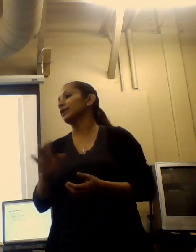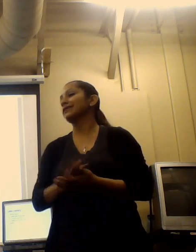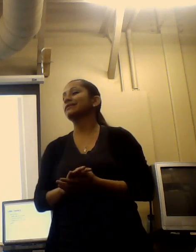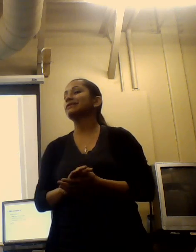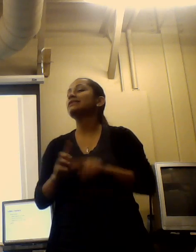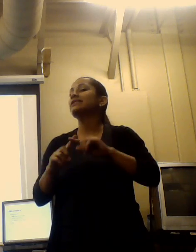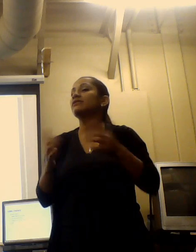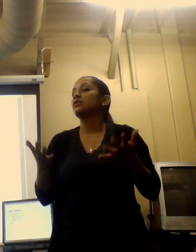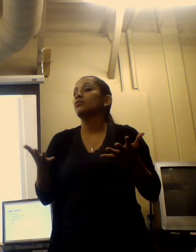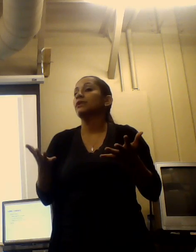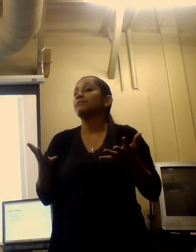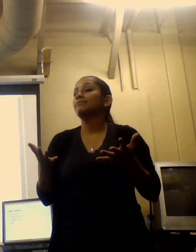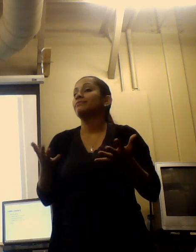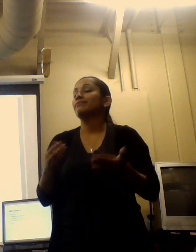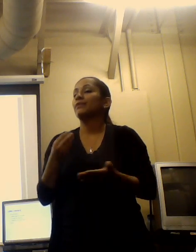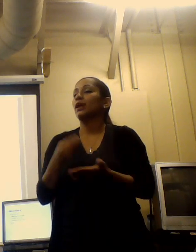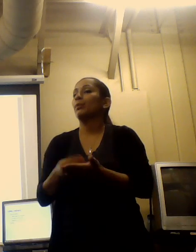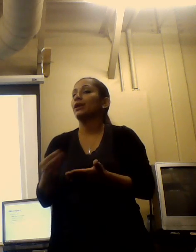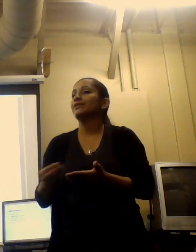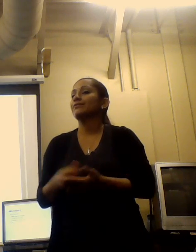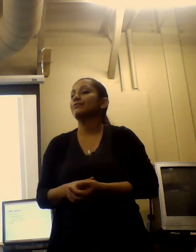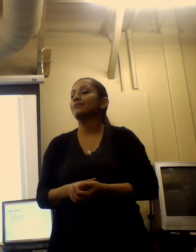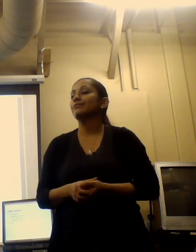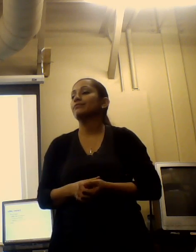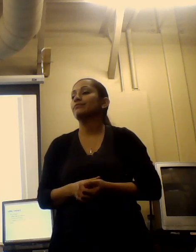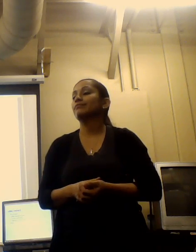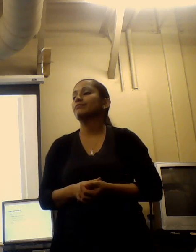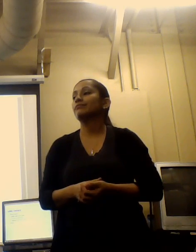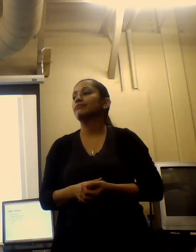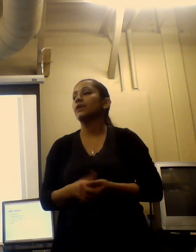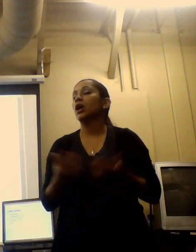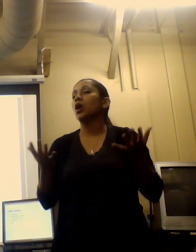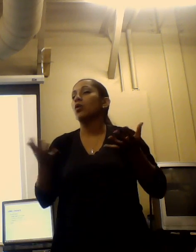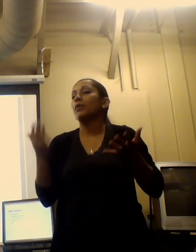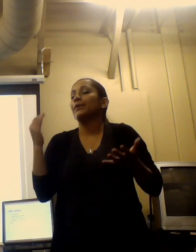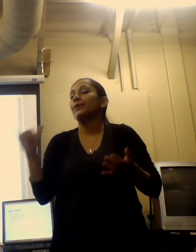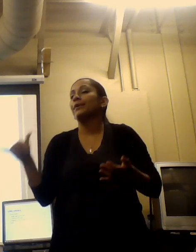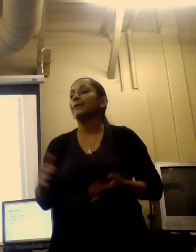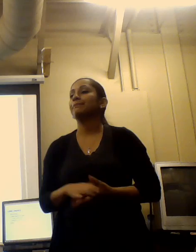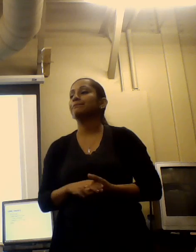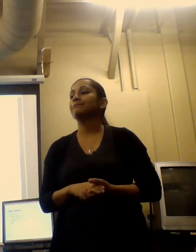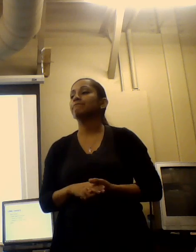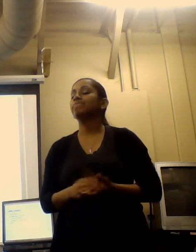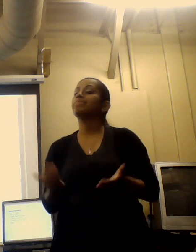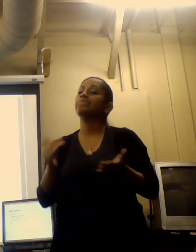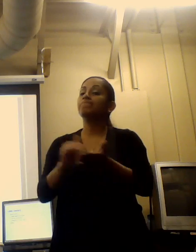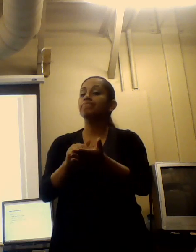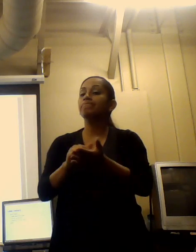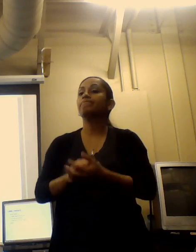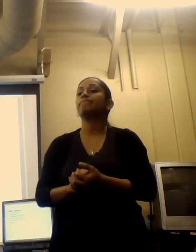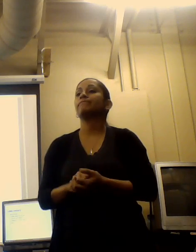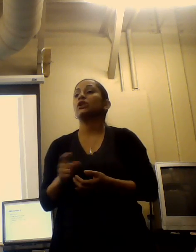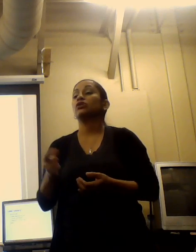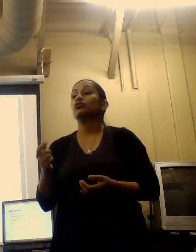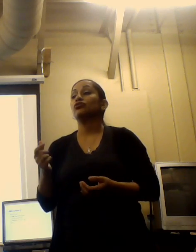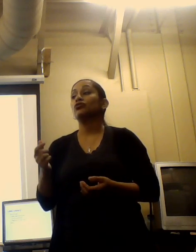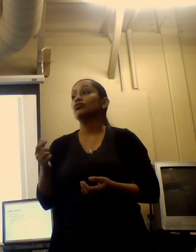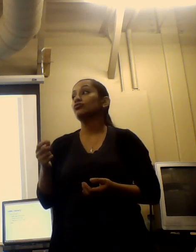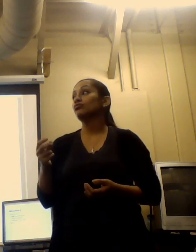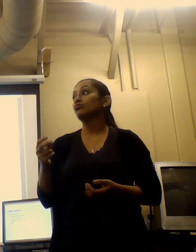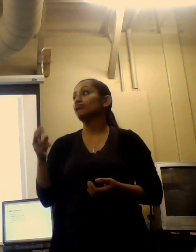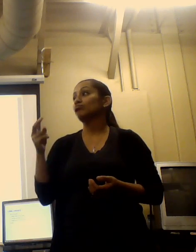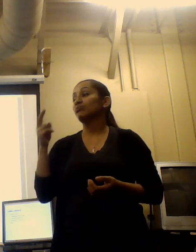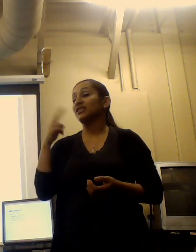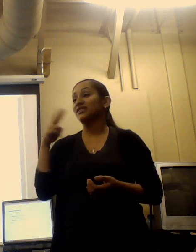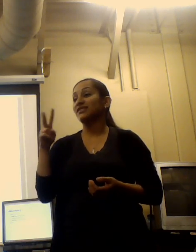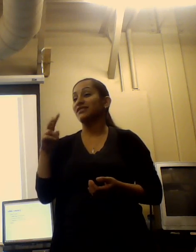that is price, totally. Why would you want that? Again, like you saw the beautiful flower with the